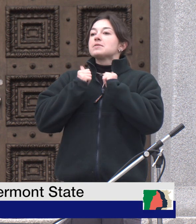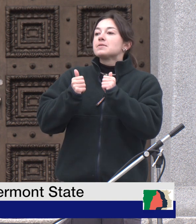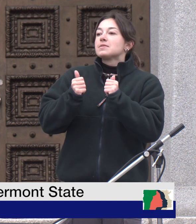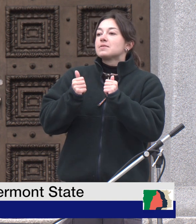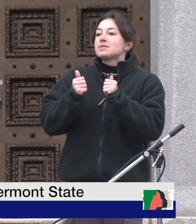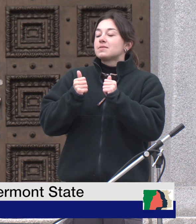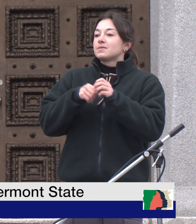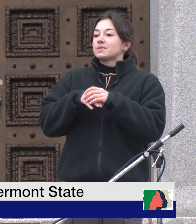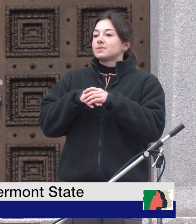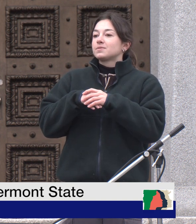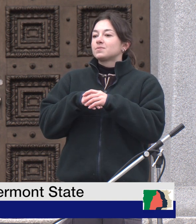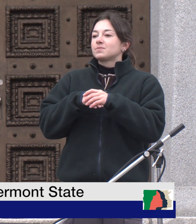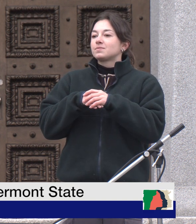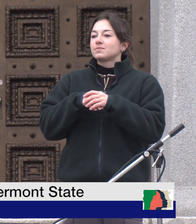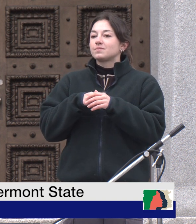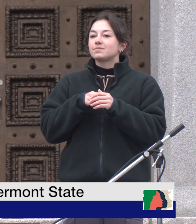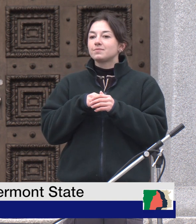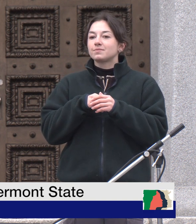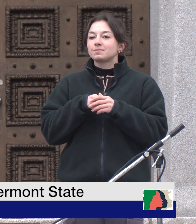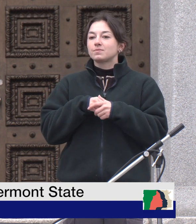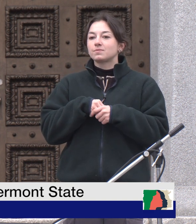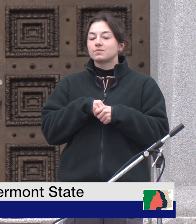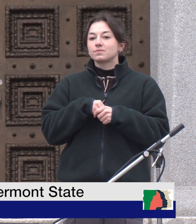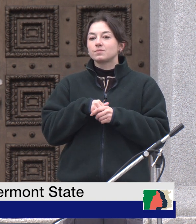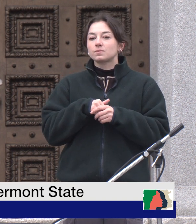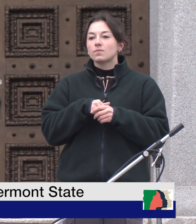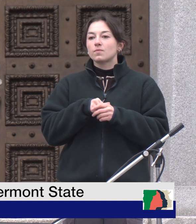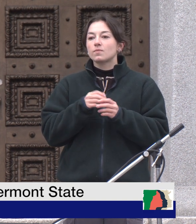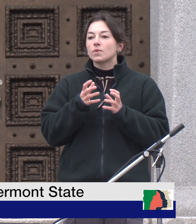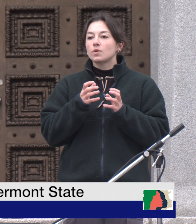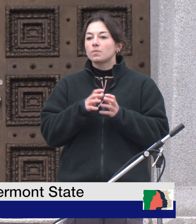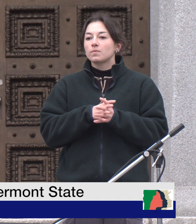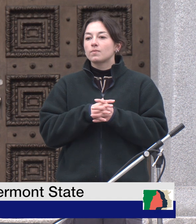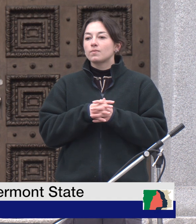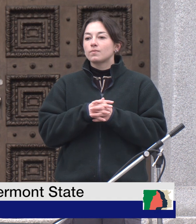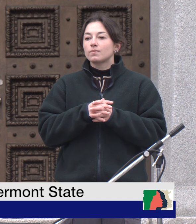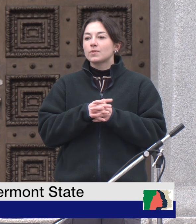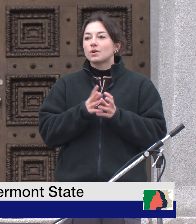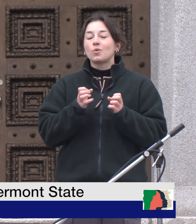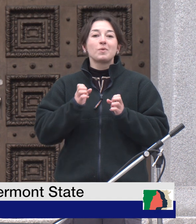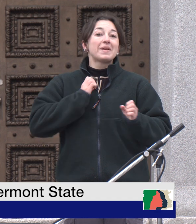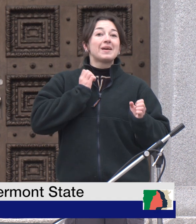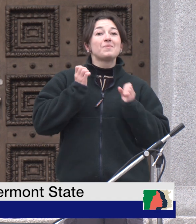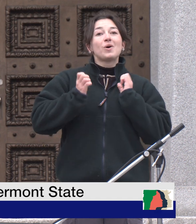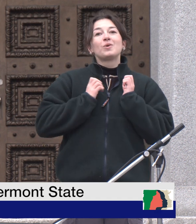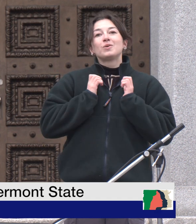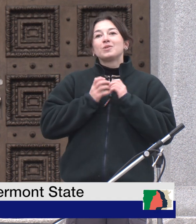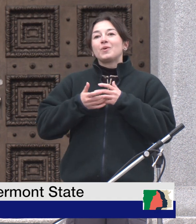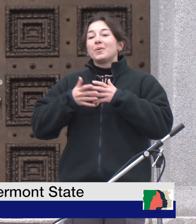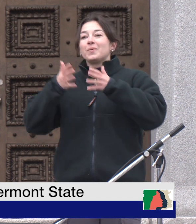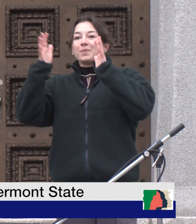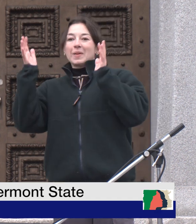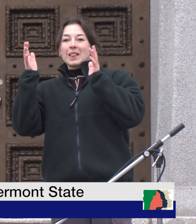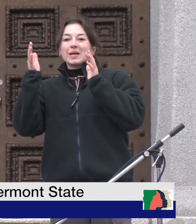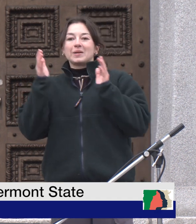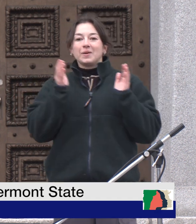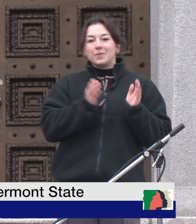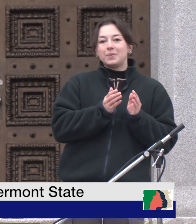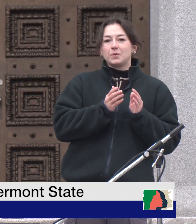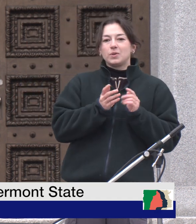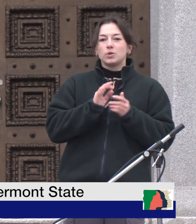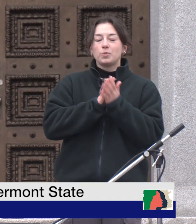be domineering. We are conscious not to have compassion so as to not be overly emotional. We make ourselves